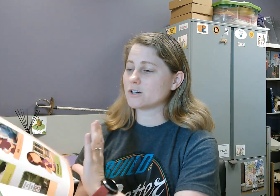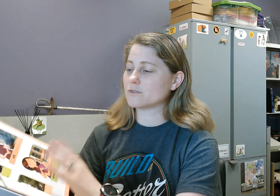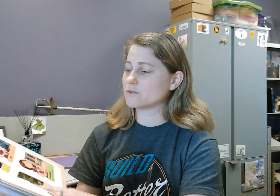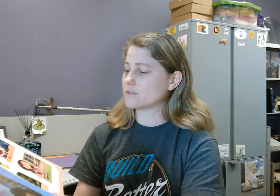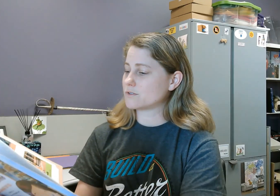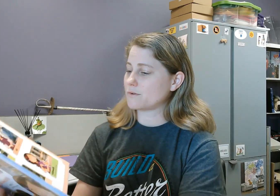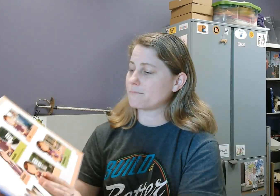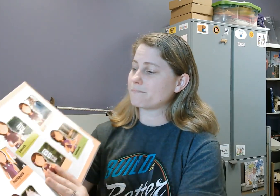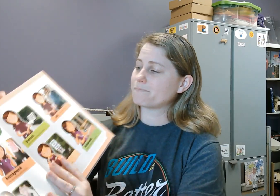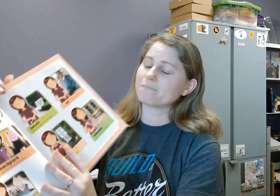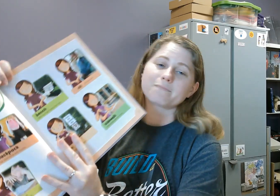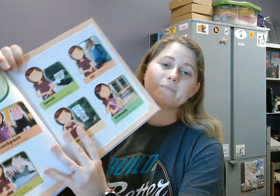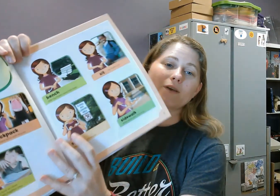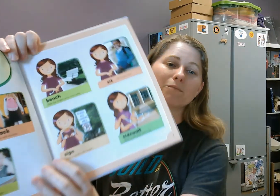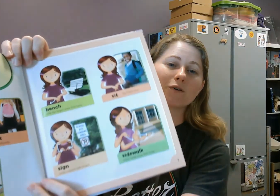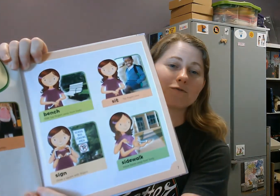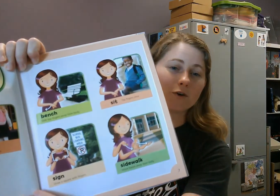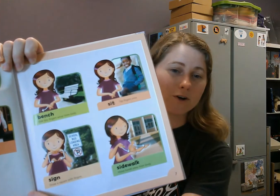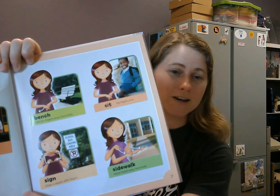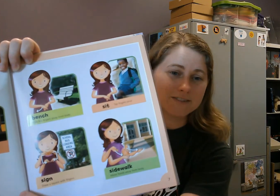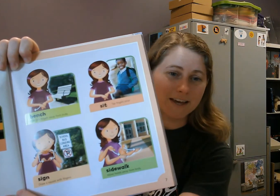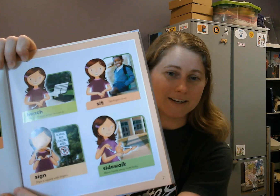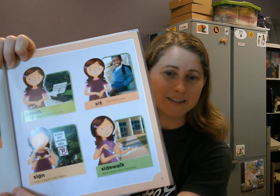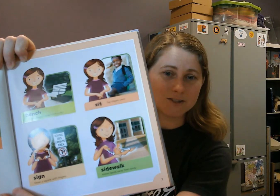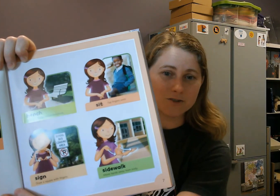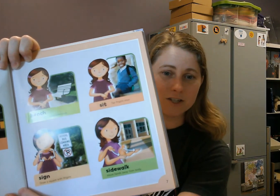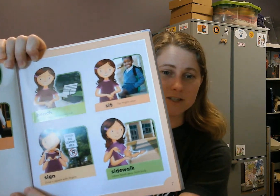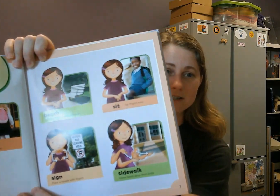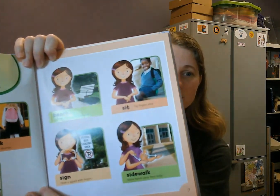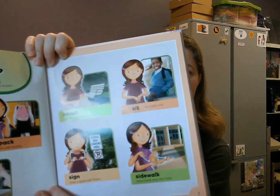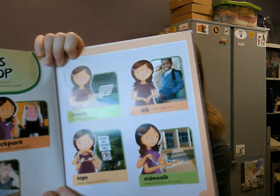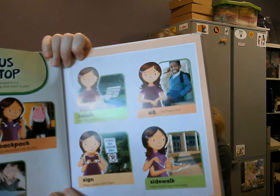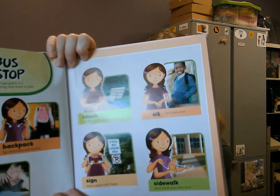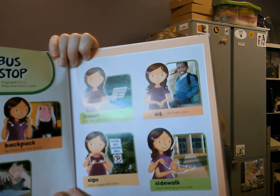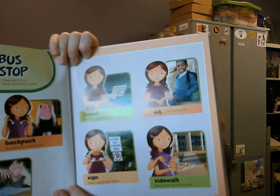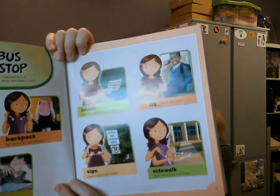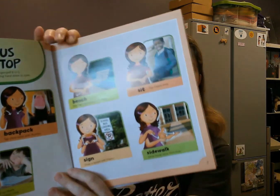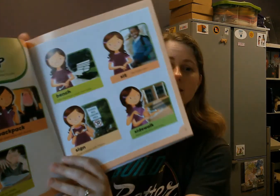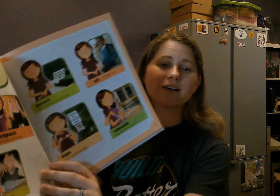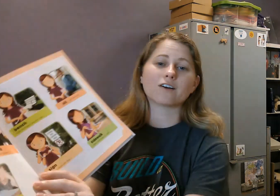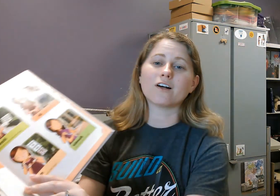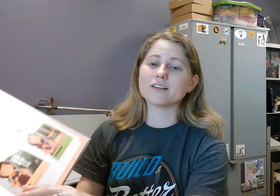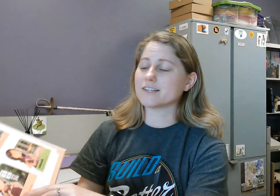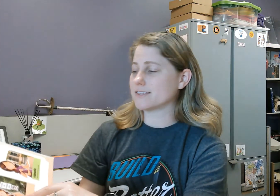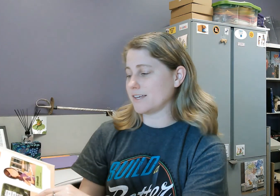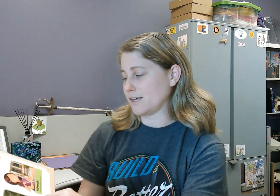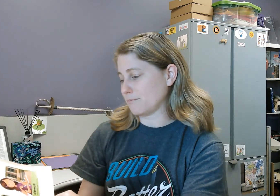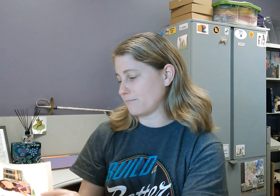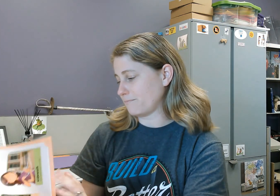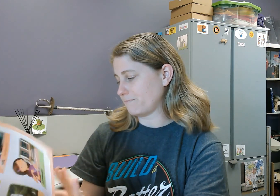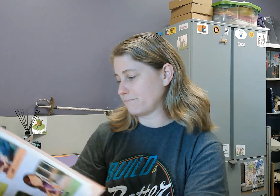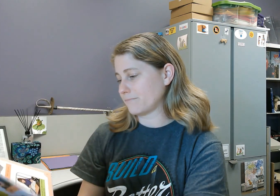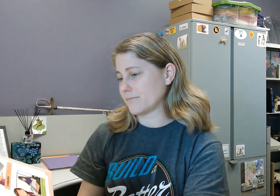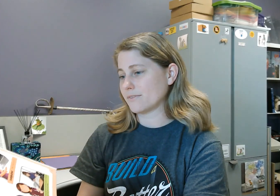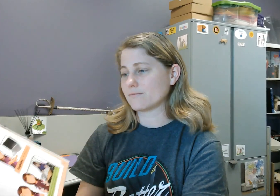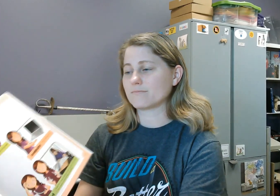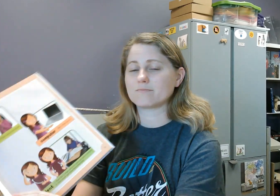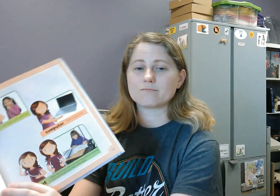shows both photographs and illustrations that are all on a theme.